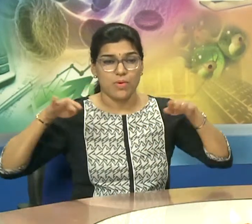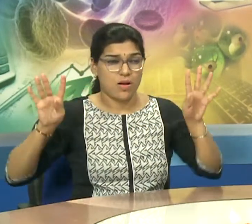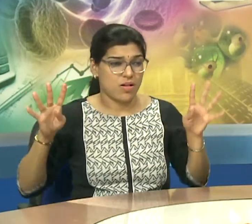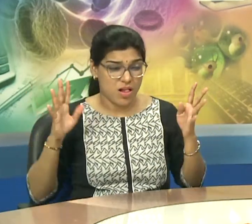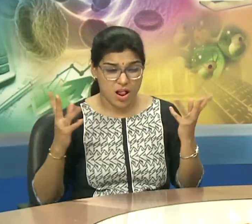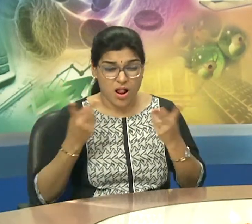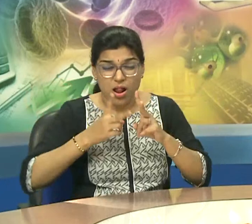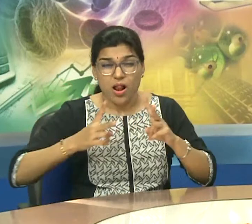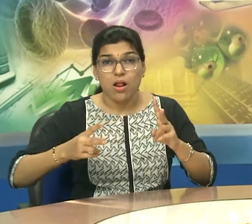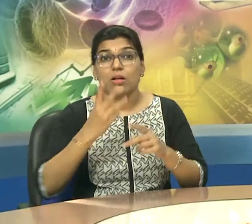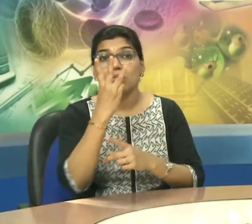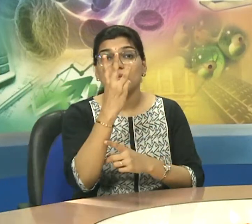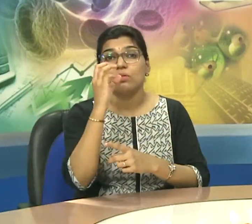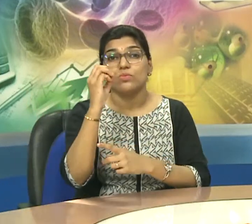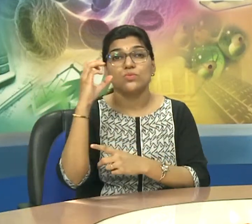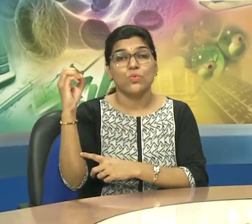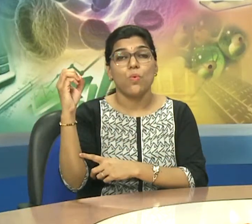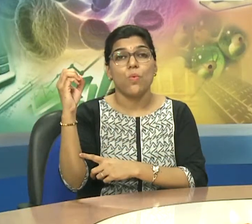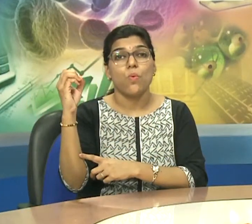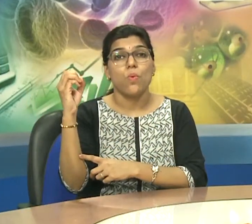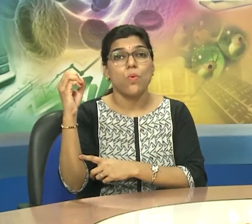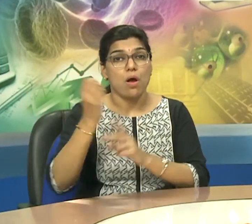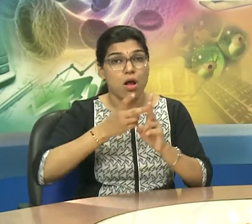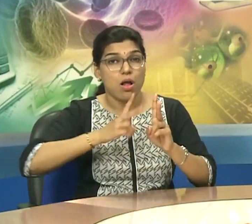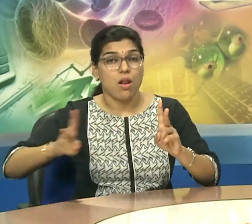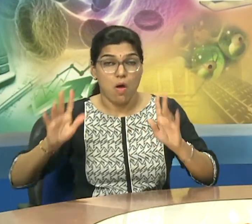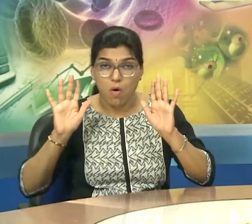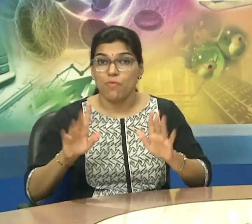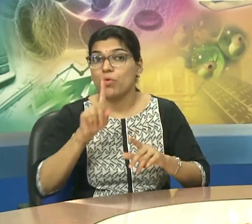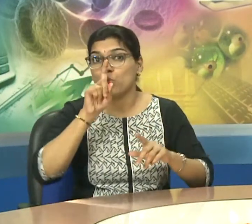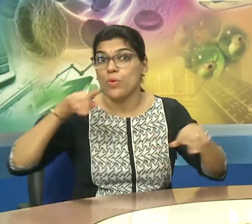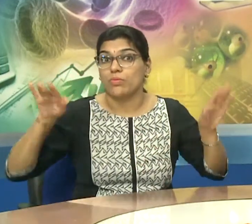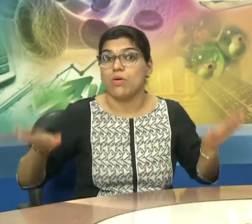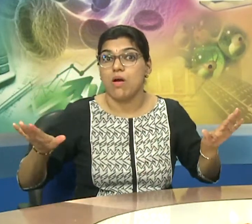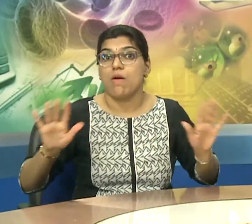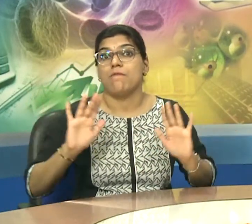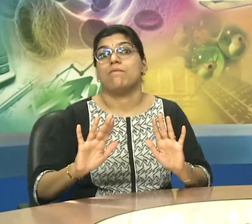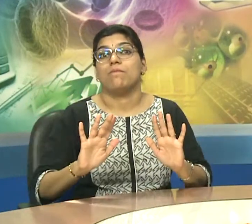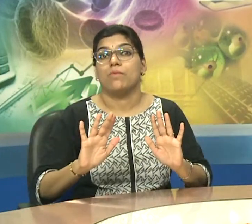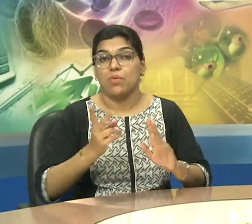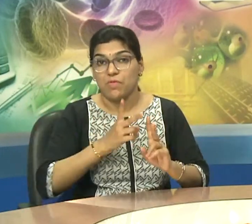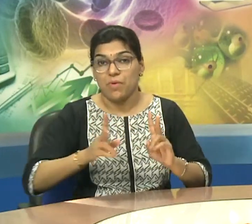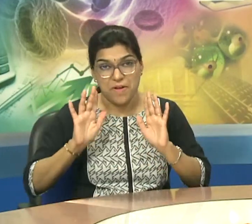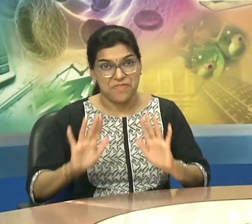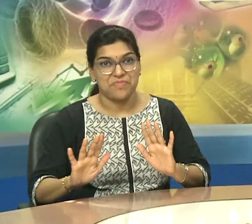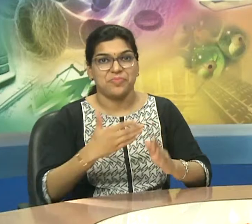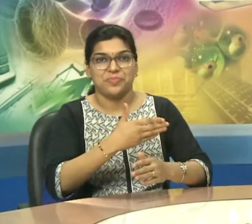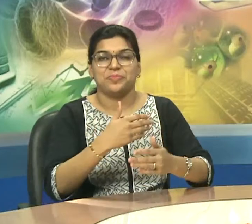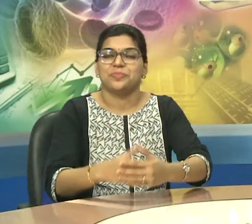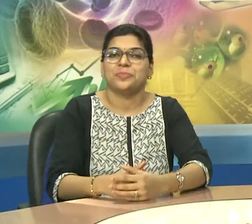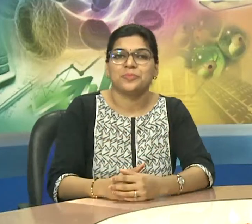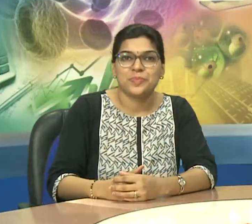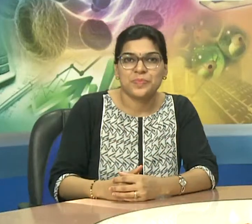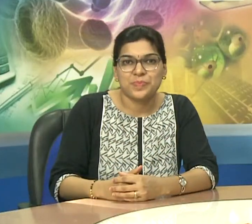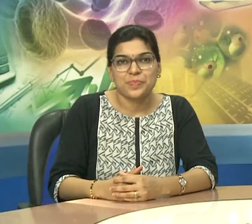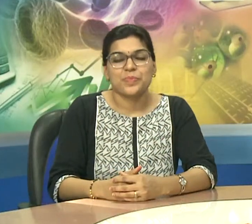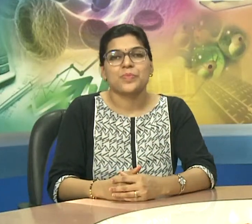repeat the human voice. There are more than 300 species of parrots.